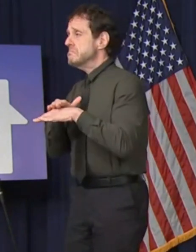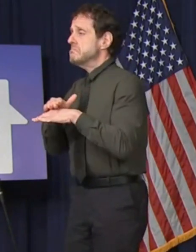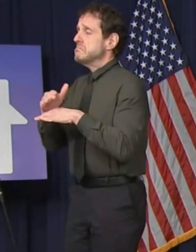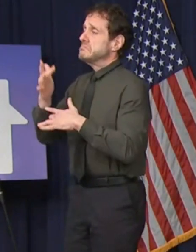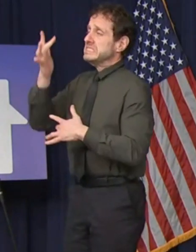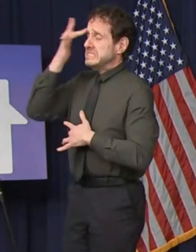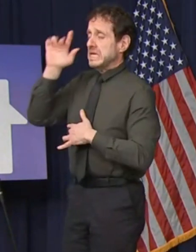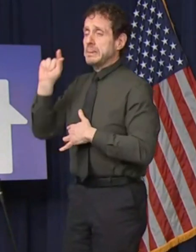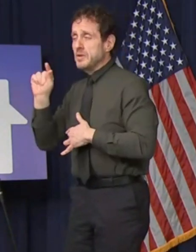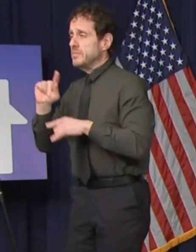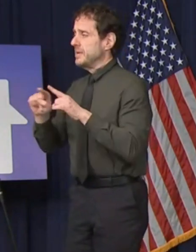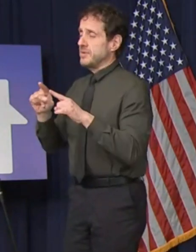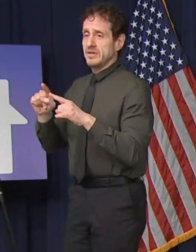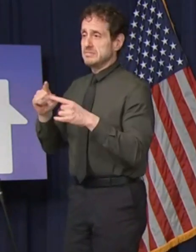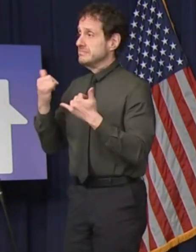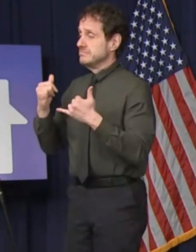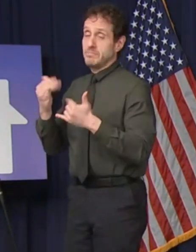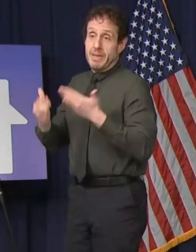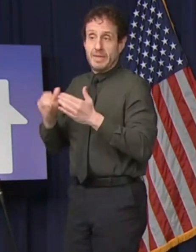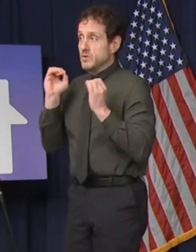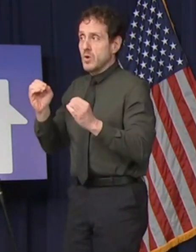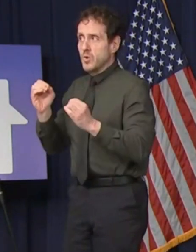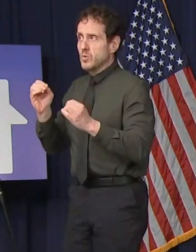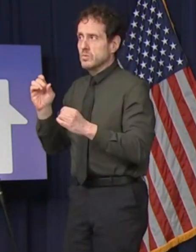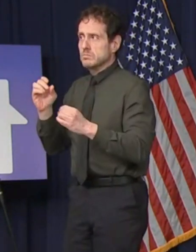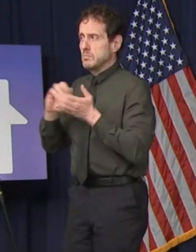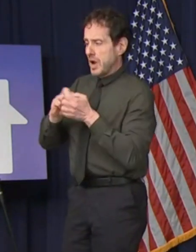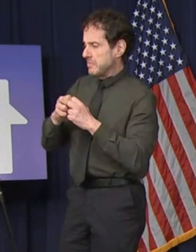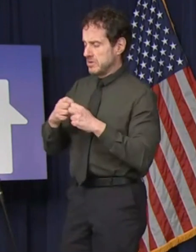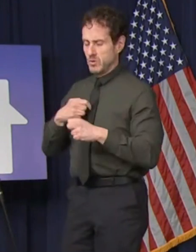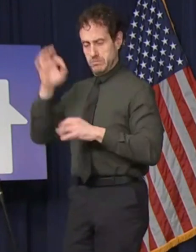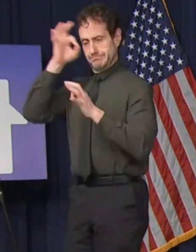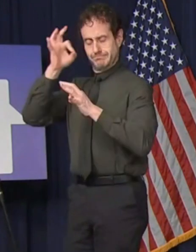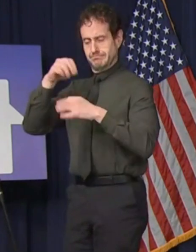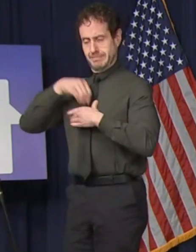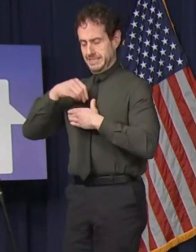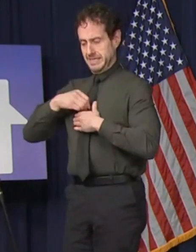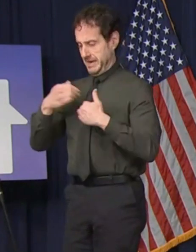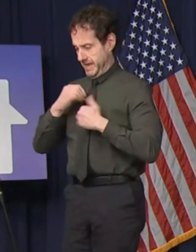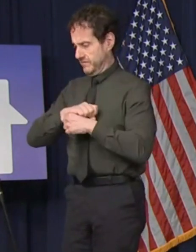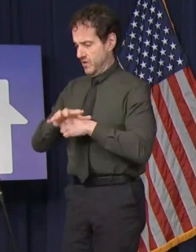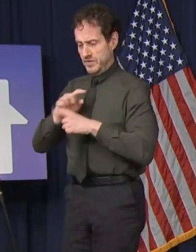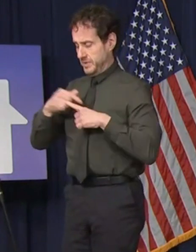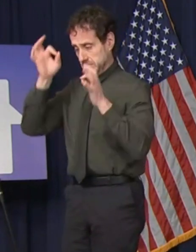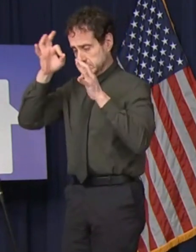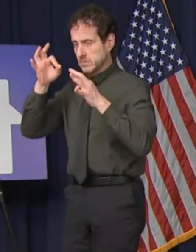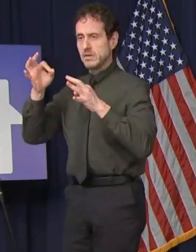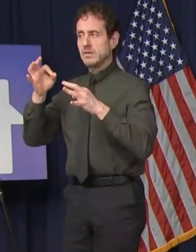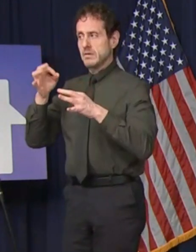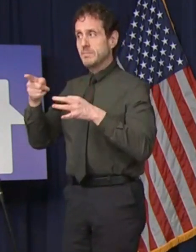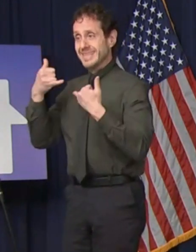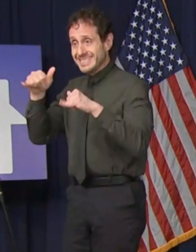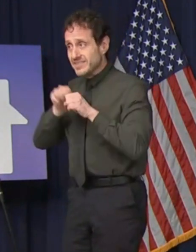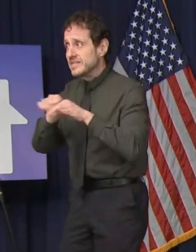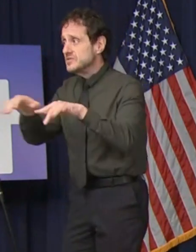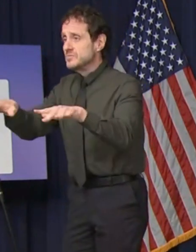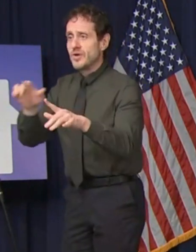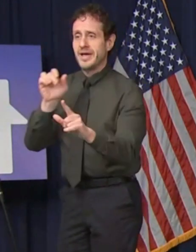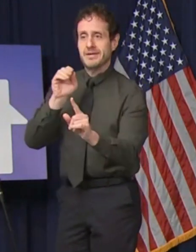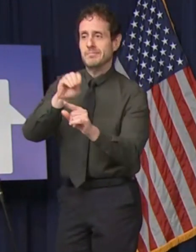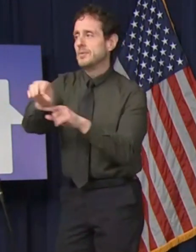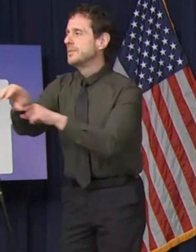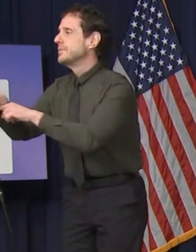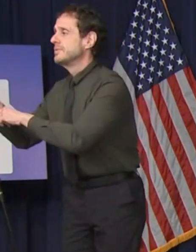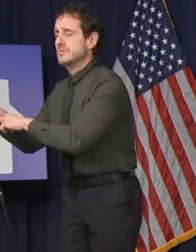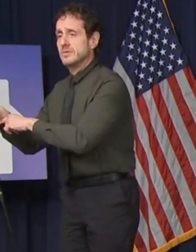spread the virus as we continue to learn and increase our information about this novel virus. With additional testing, people will